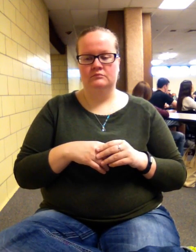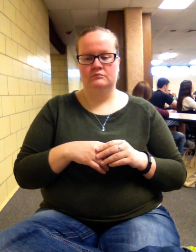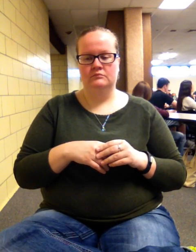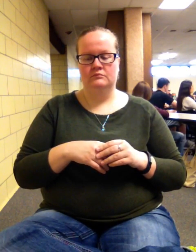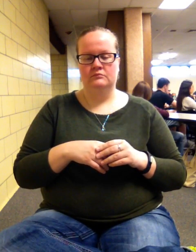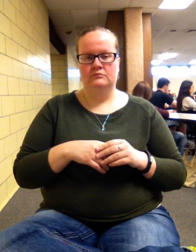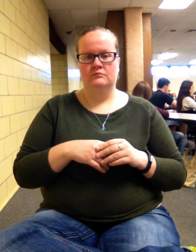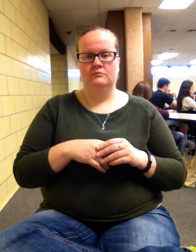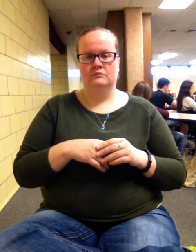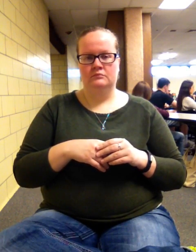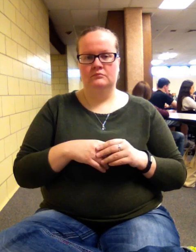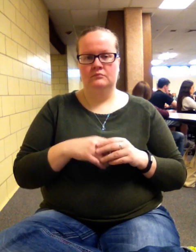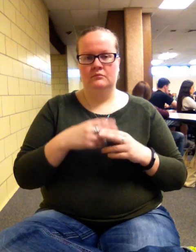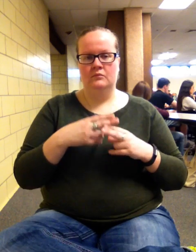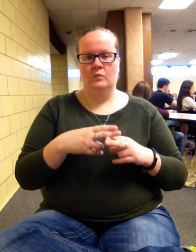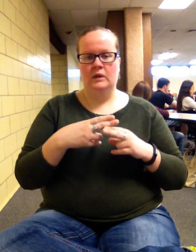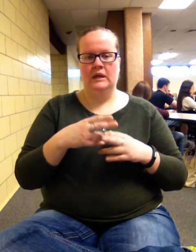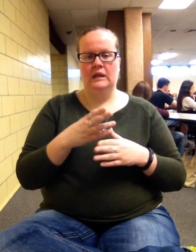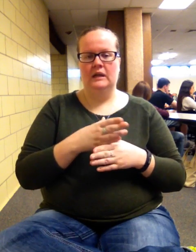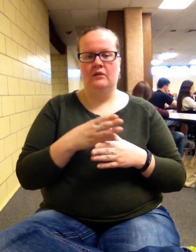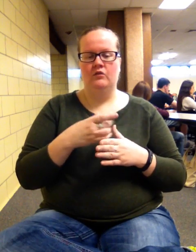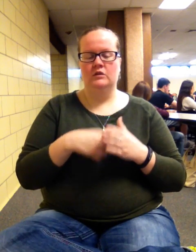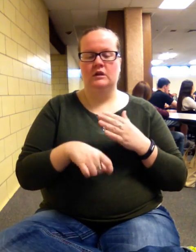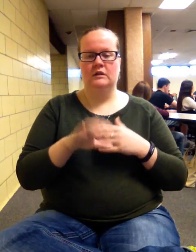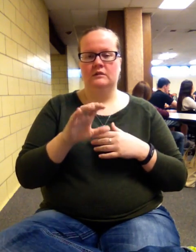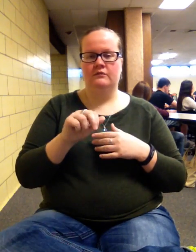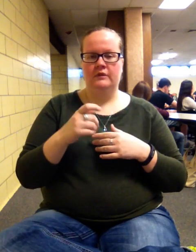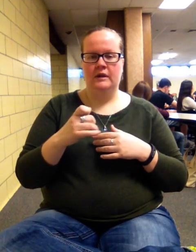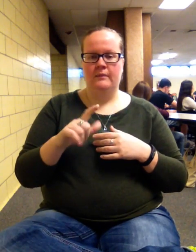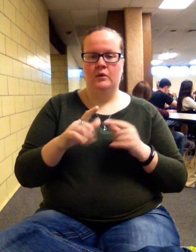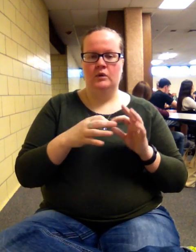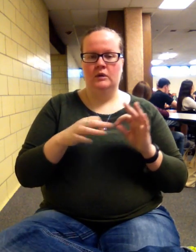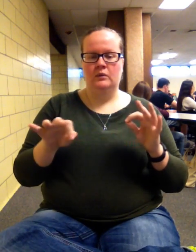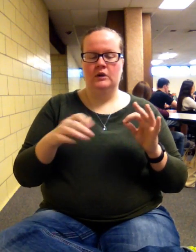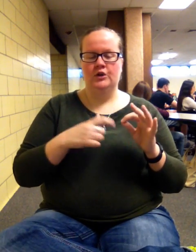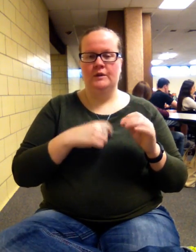So in my weighted average cost of capital equation then, what I would do is I would say, okay,